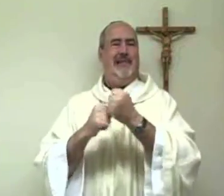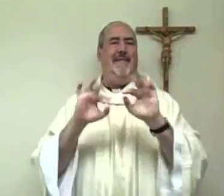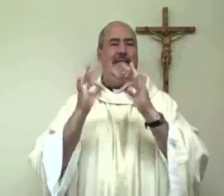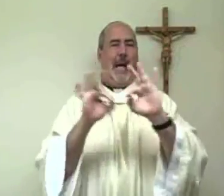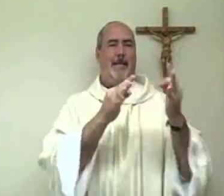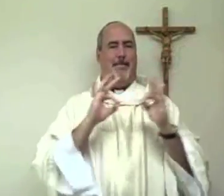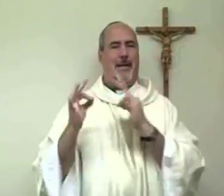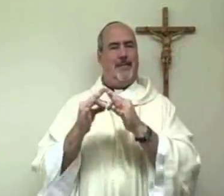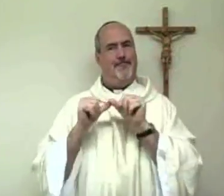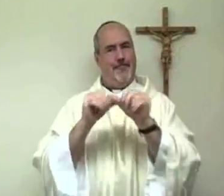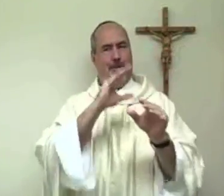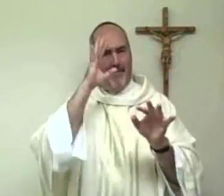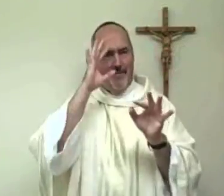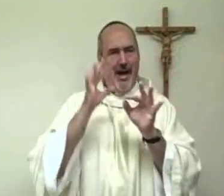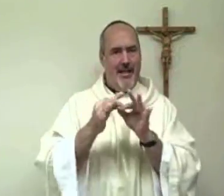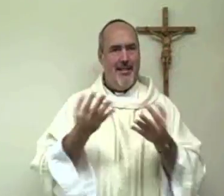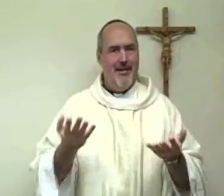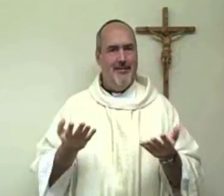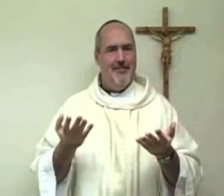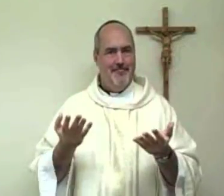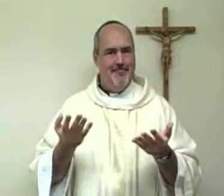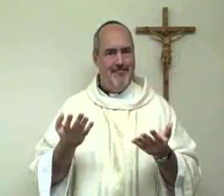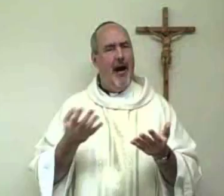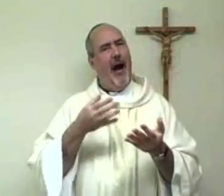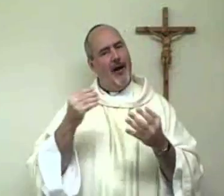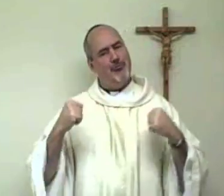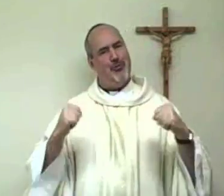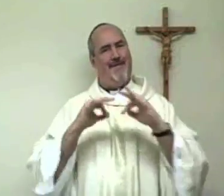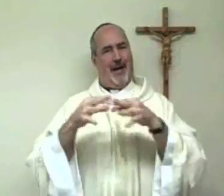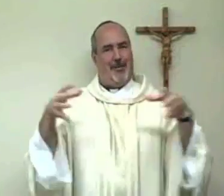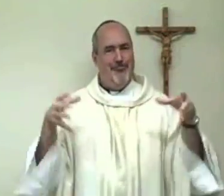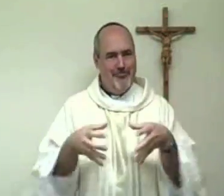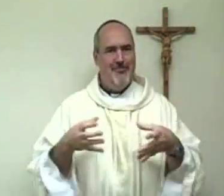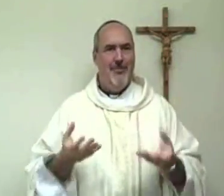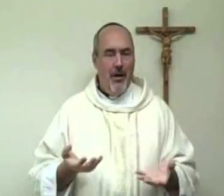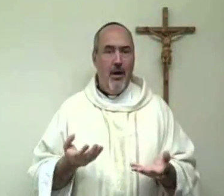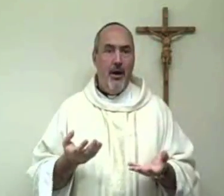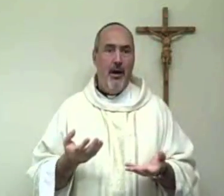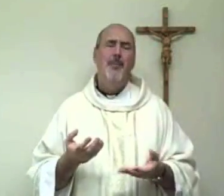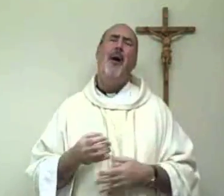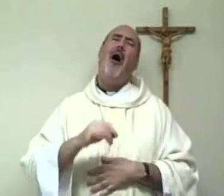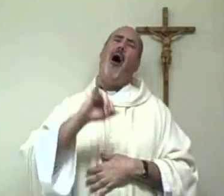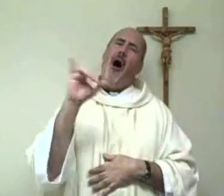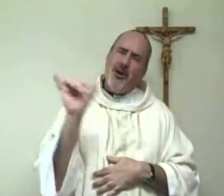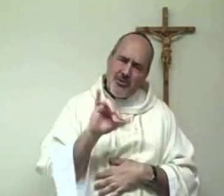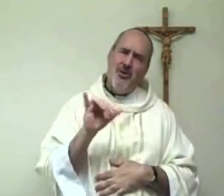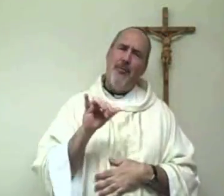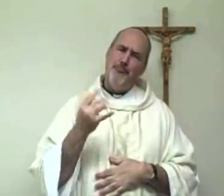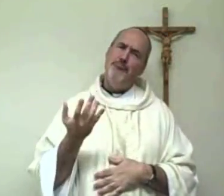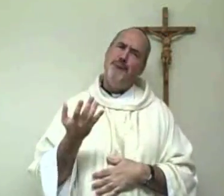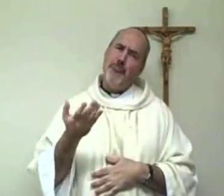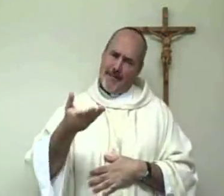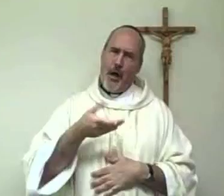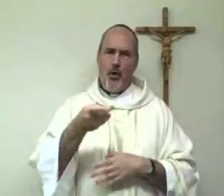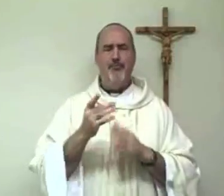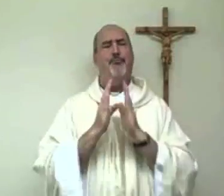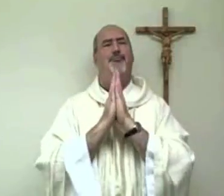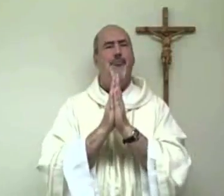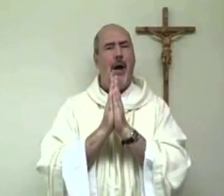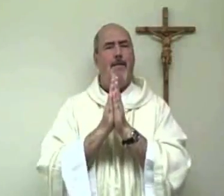and the decisions he's going to make in terms of how the church can help families help them strengthen and grow in their